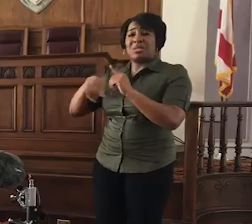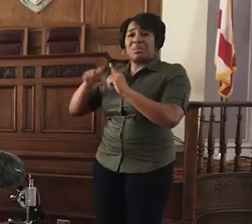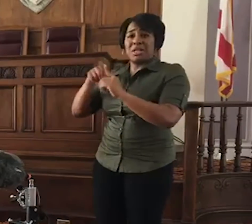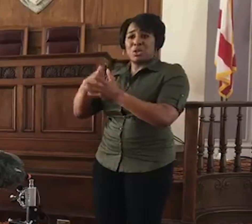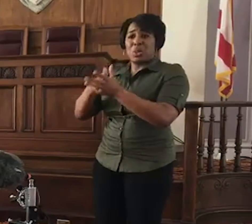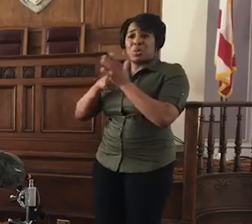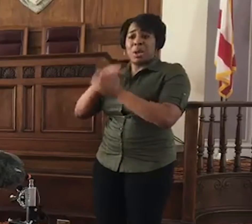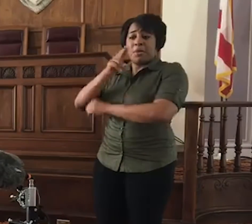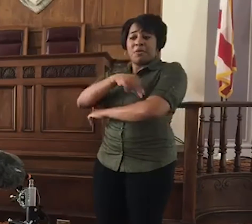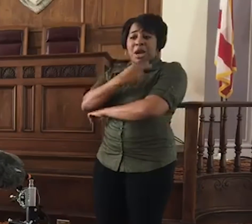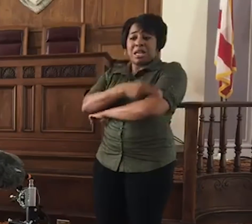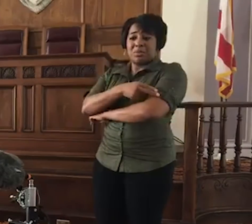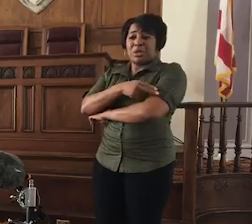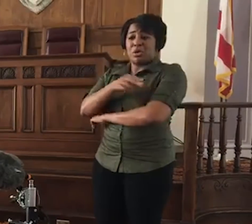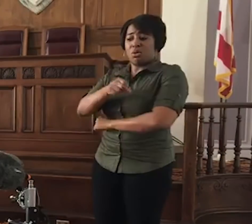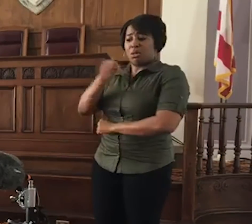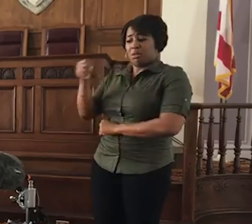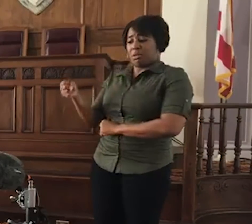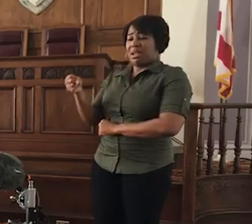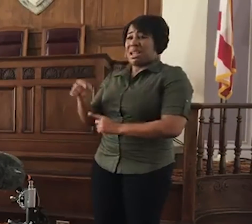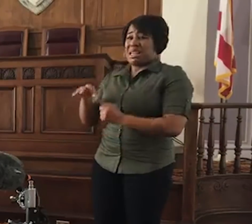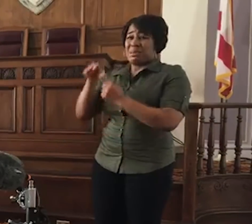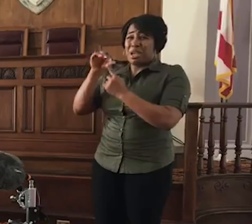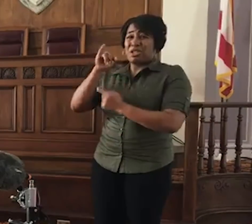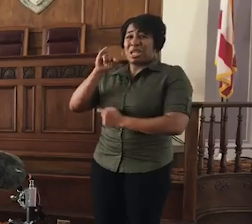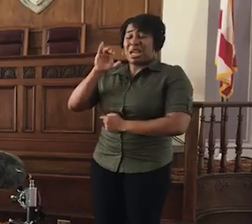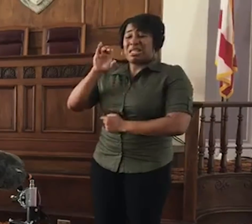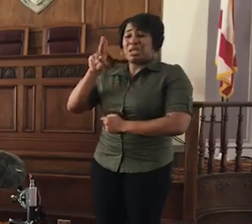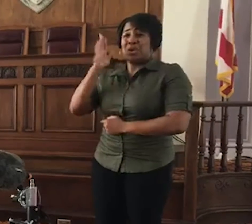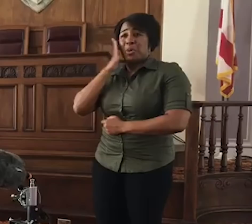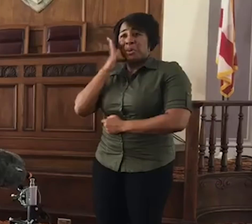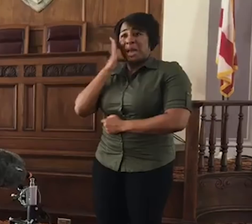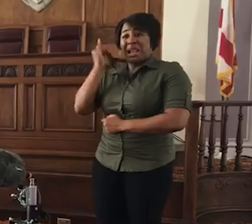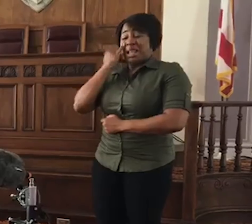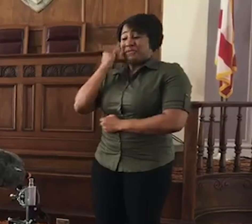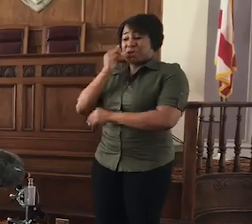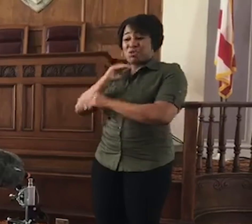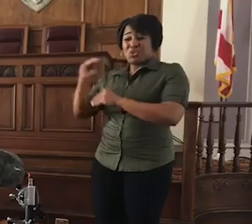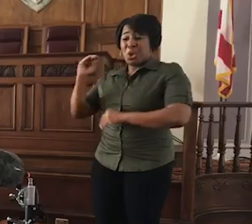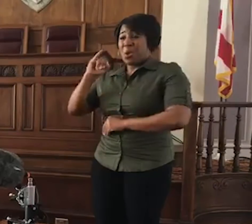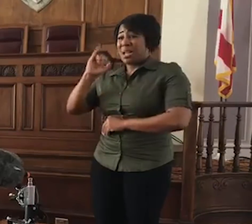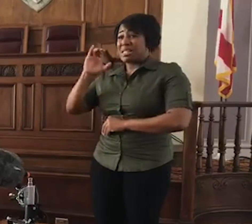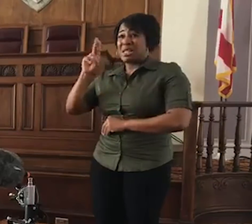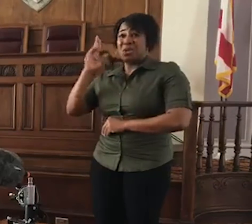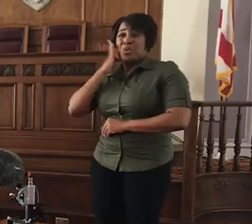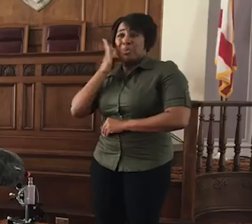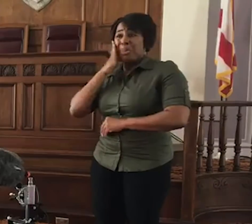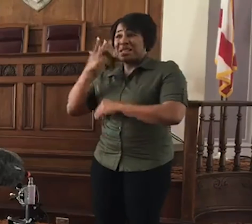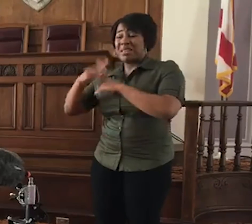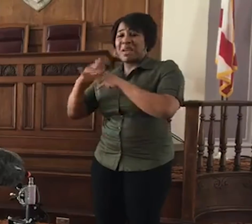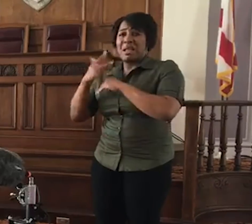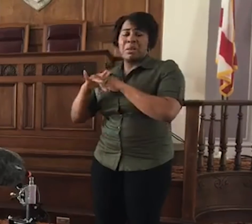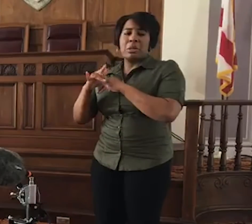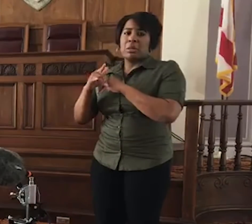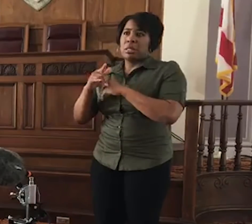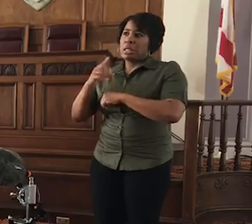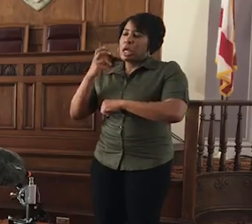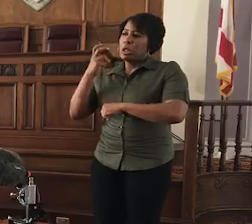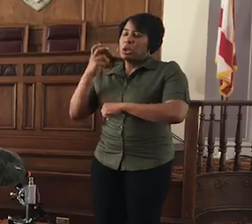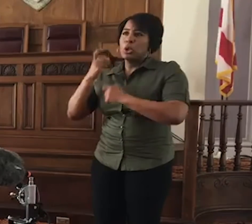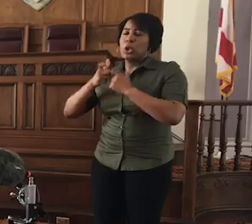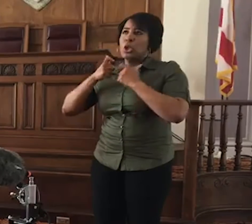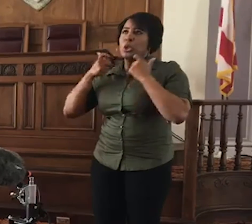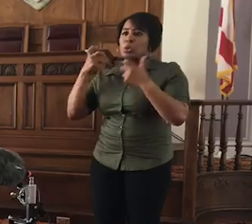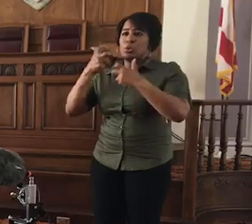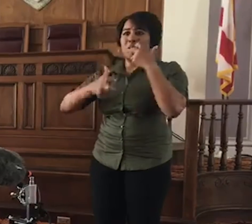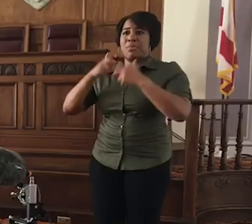in ICU beds, if that space runs out, that is a huge problem for us to find accessible places to put